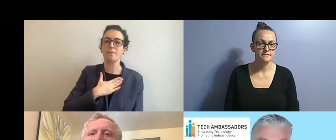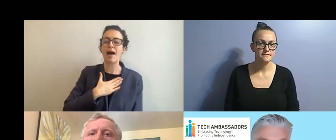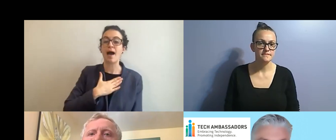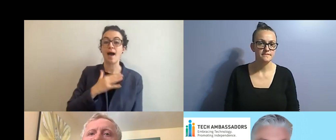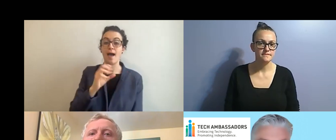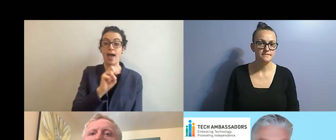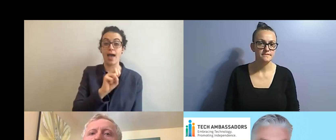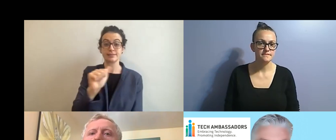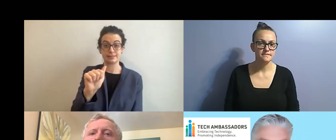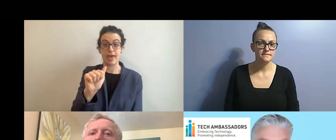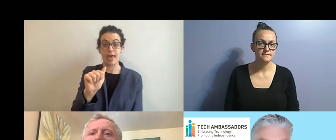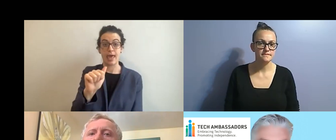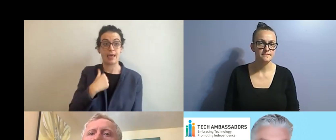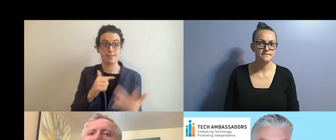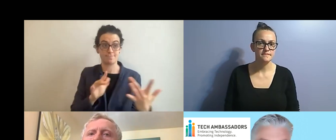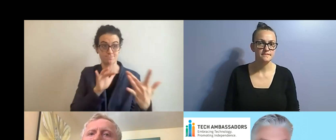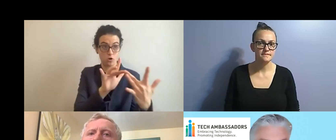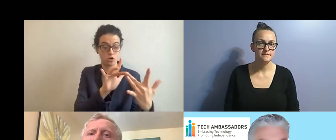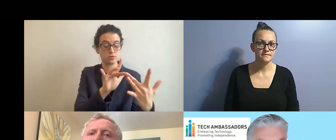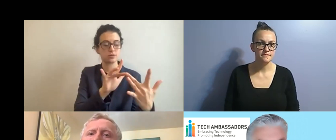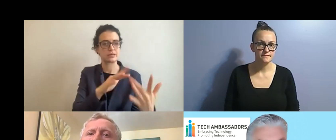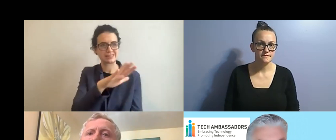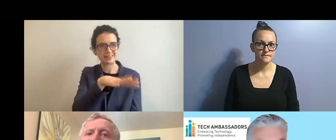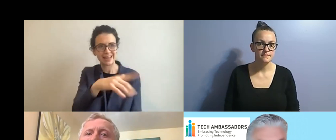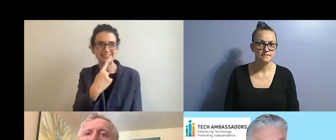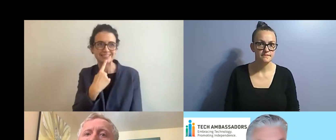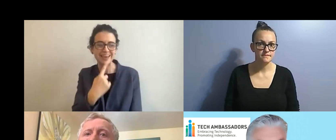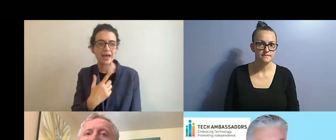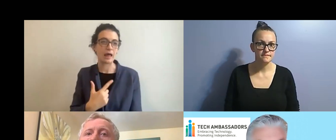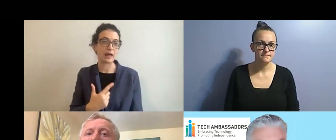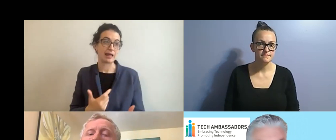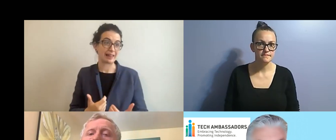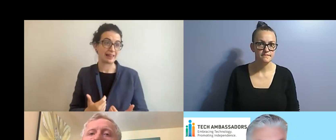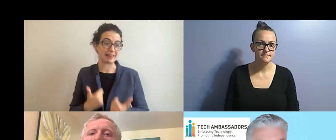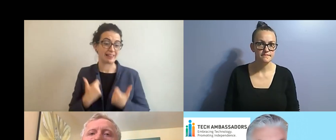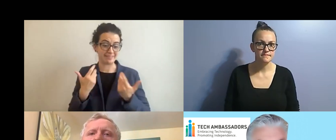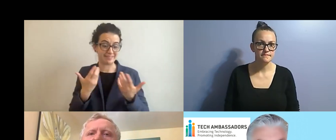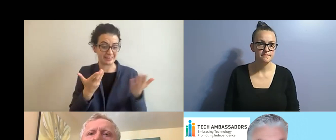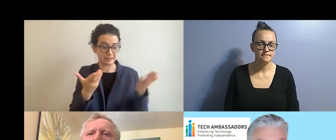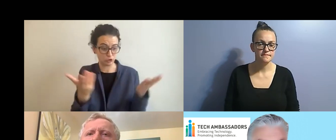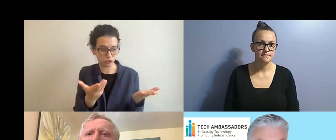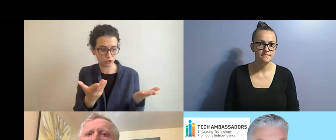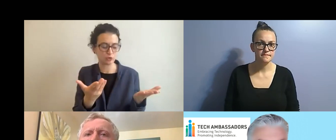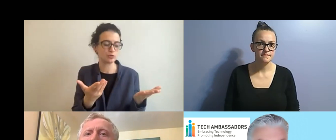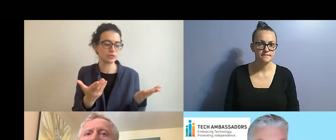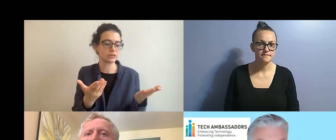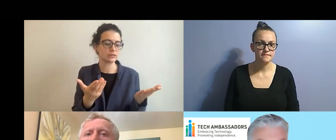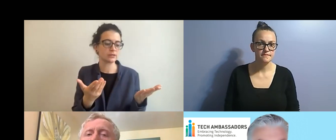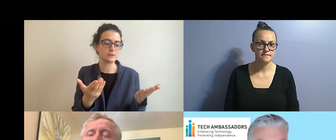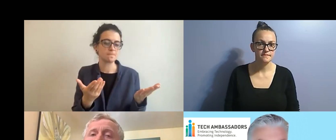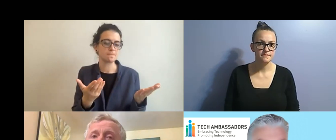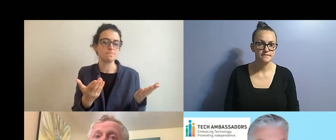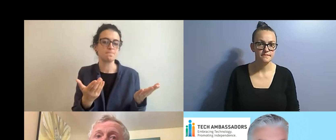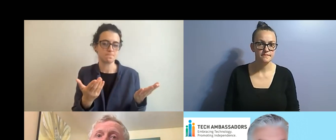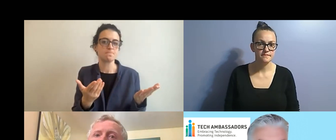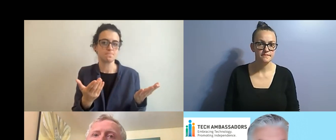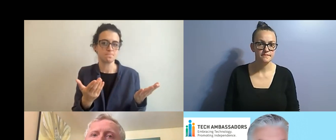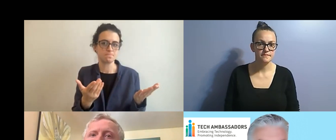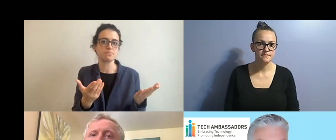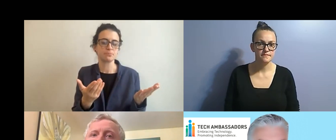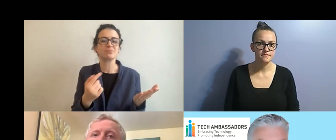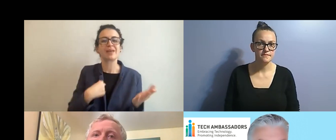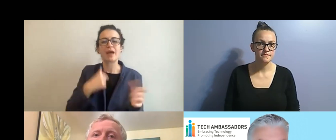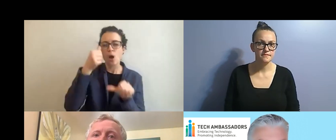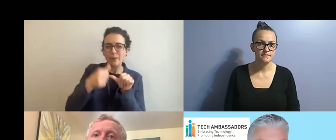said, you know, my fear of living back on my own is those things that happened